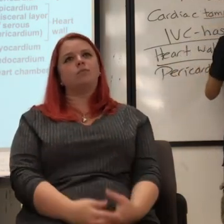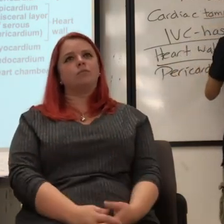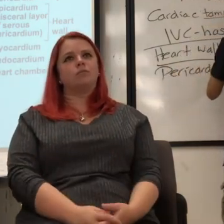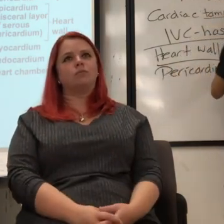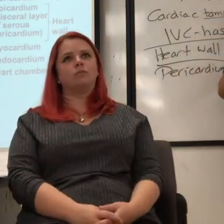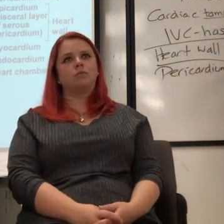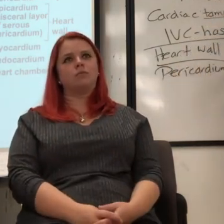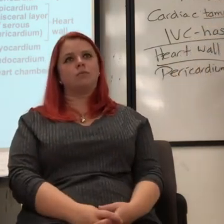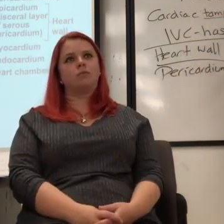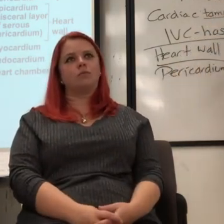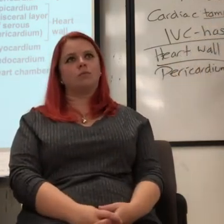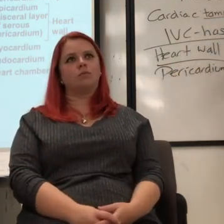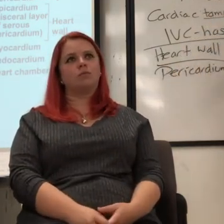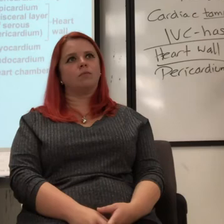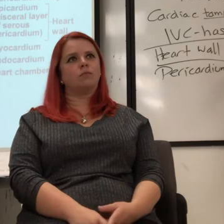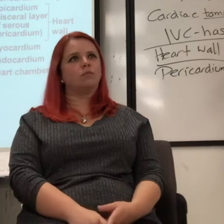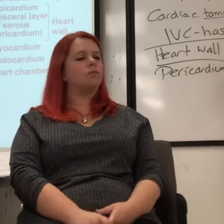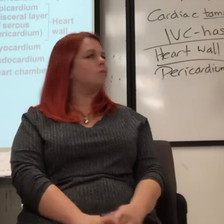Pericardium.